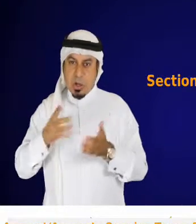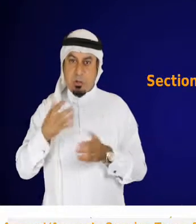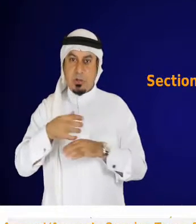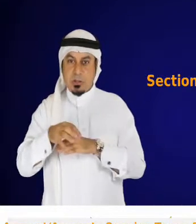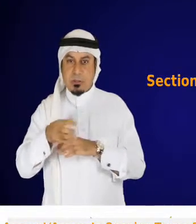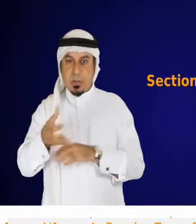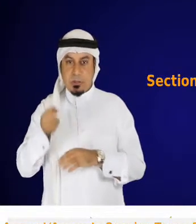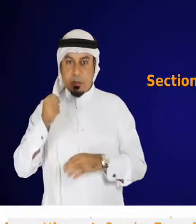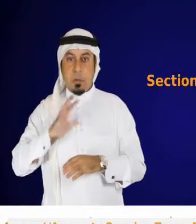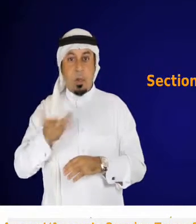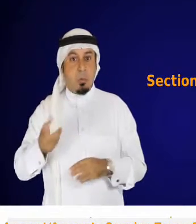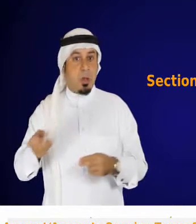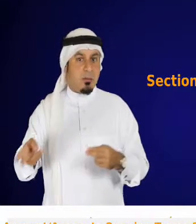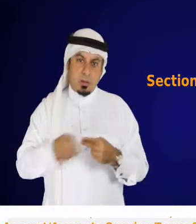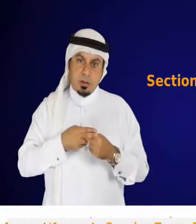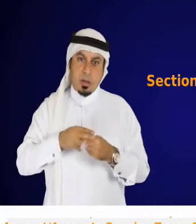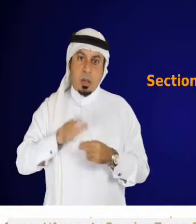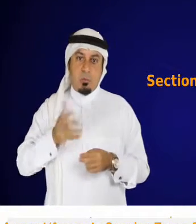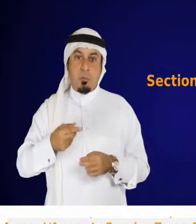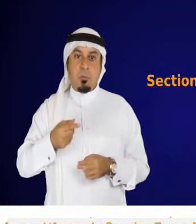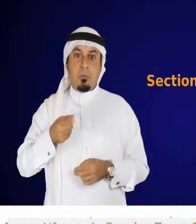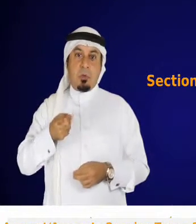to the withdrawing branch.